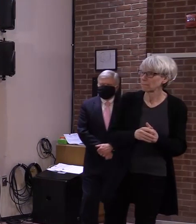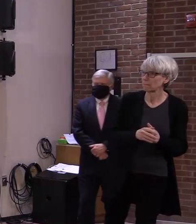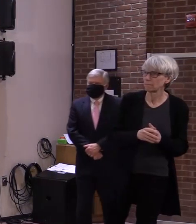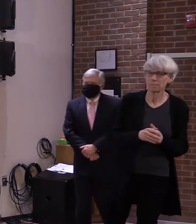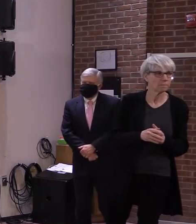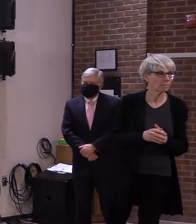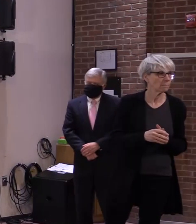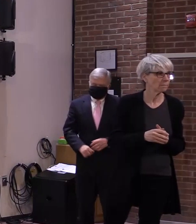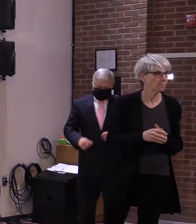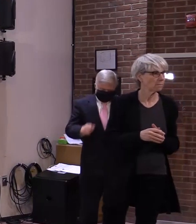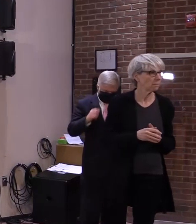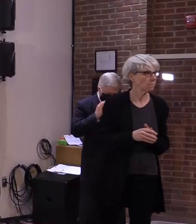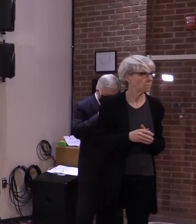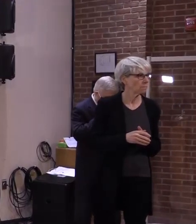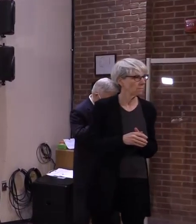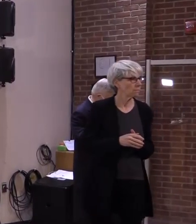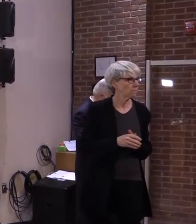Dr. Levine.